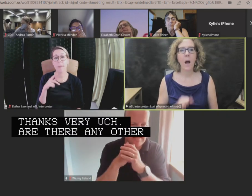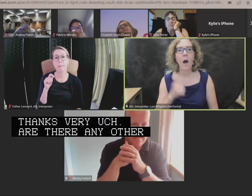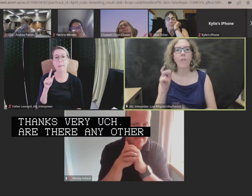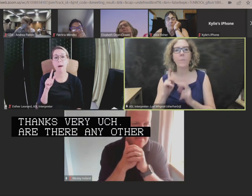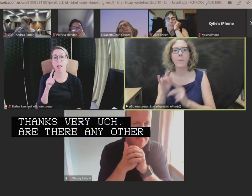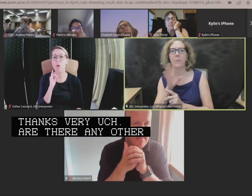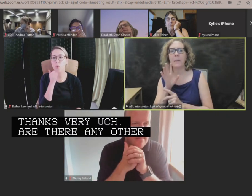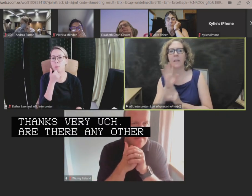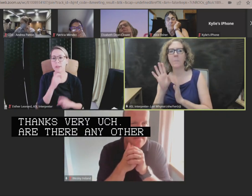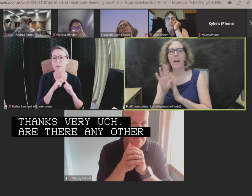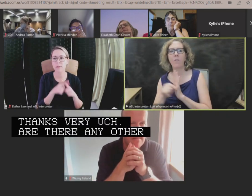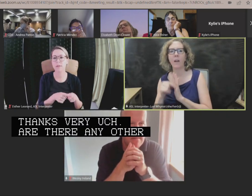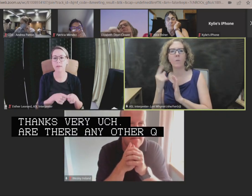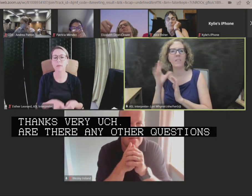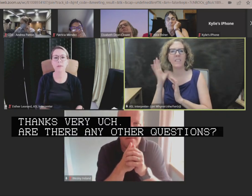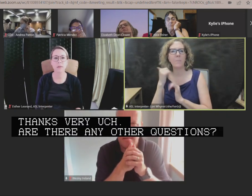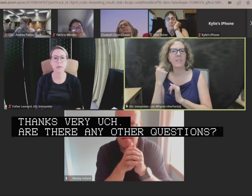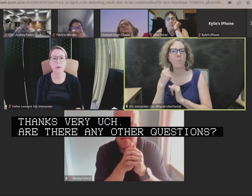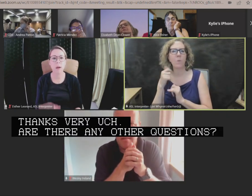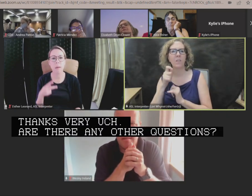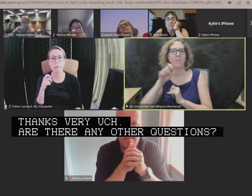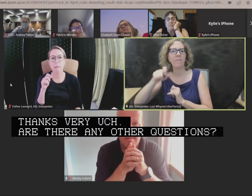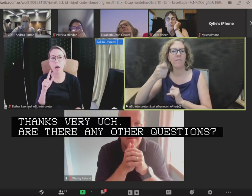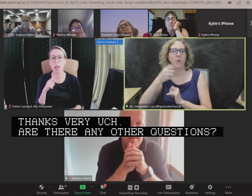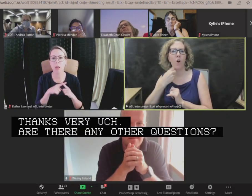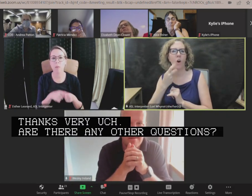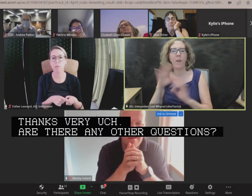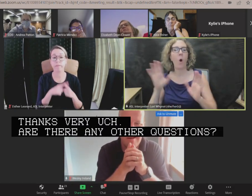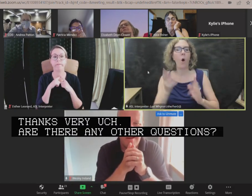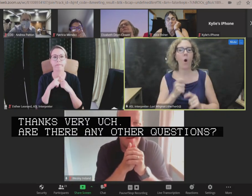Yeah, I was here last year, they did that.